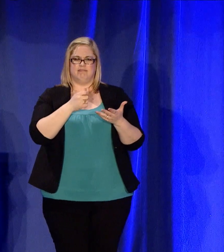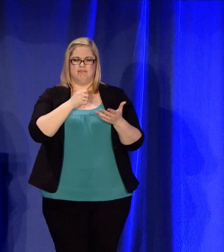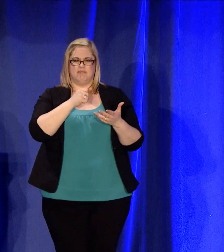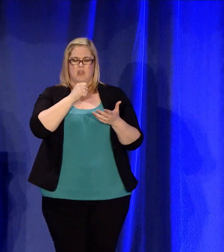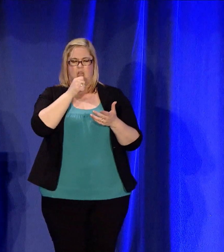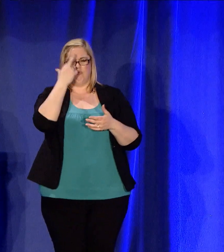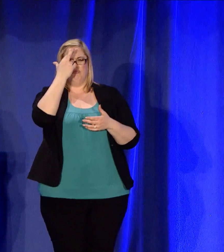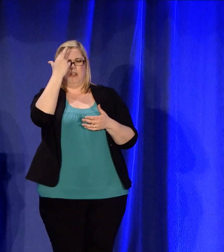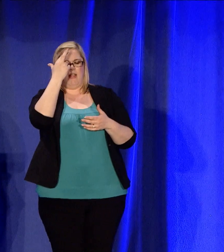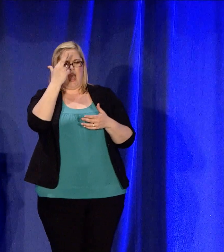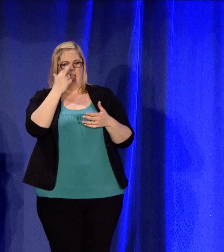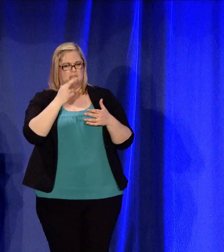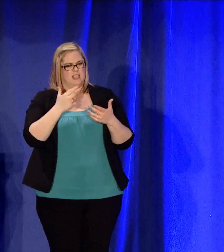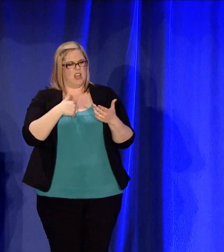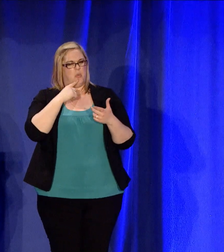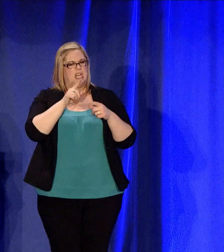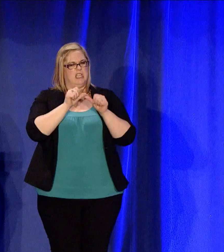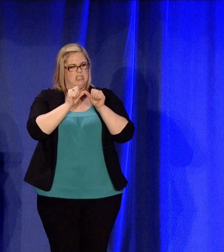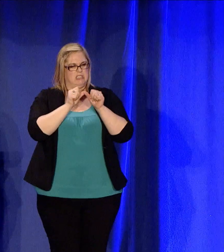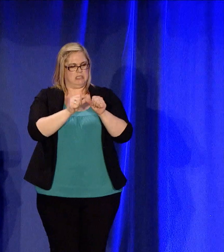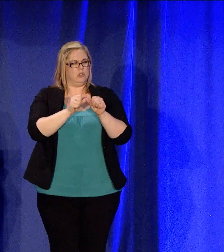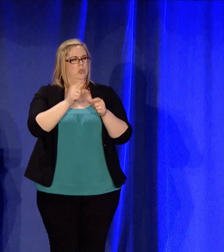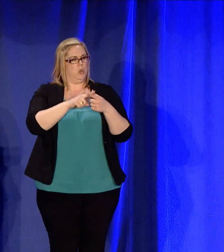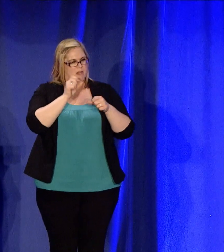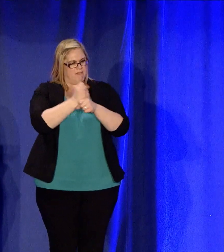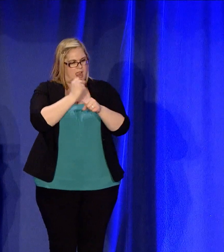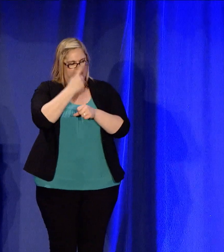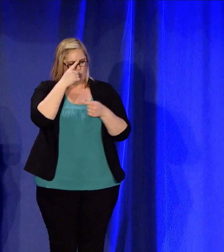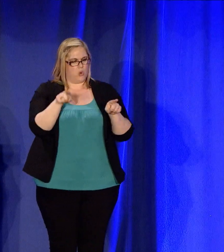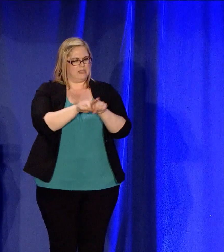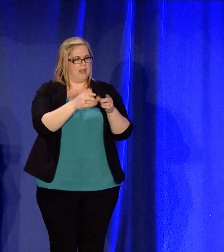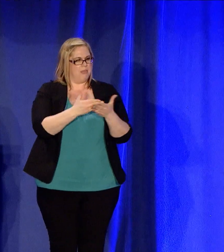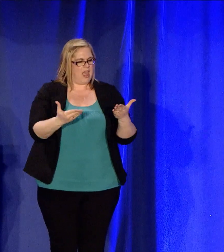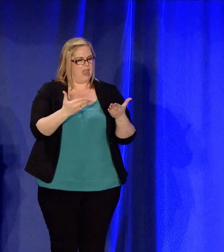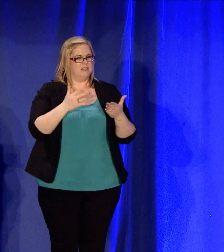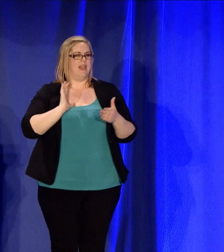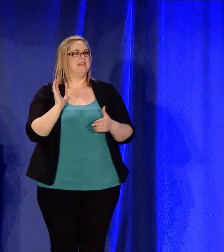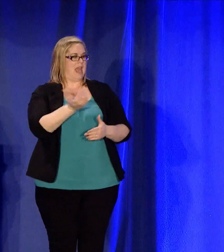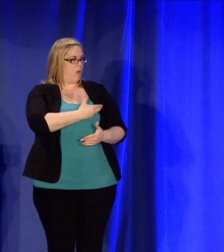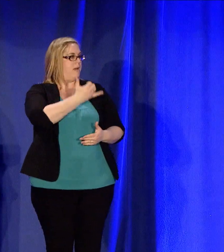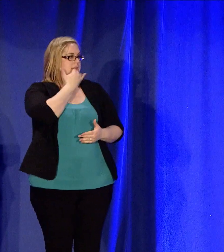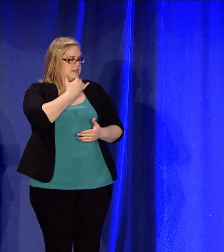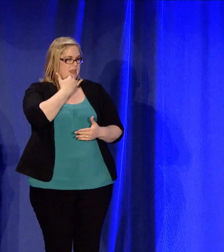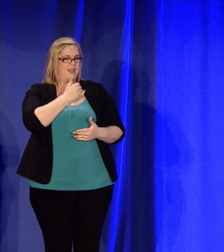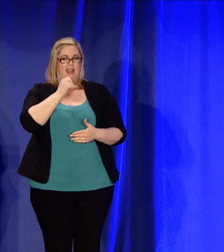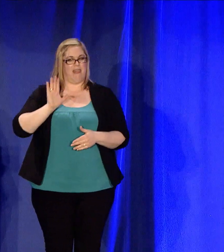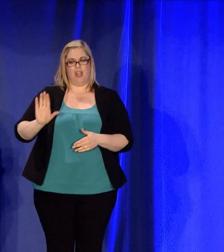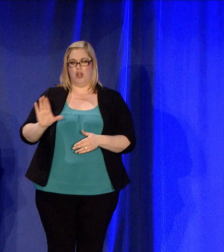and requiring little vigilance on our part. That was our mistake, not